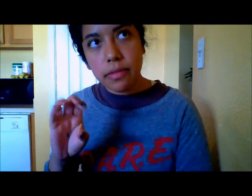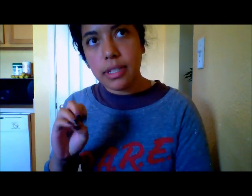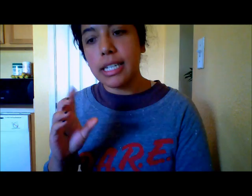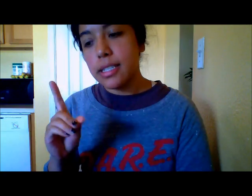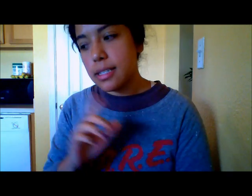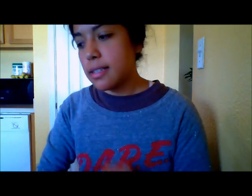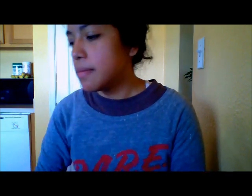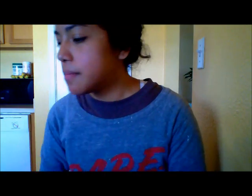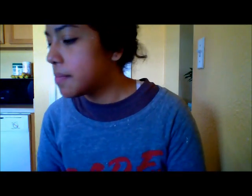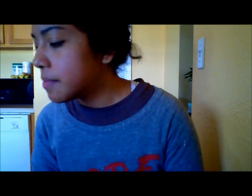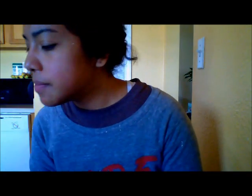inflicted.